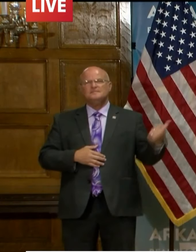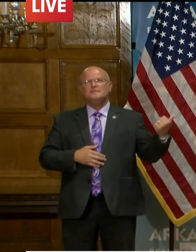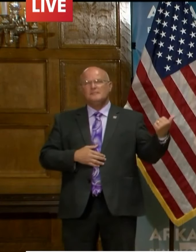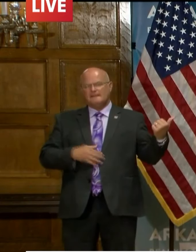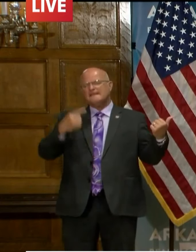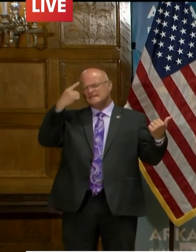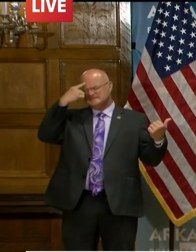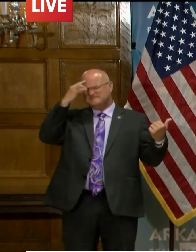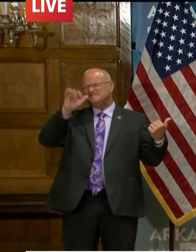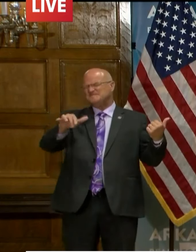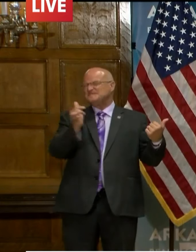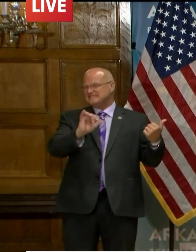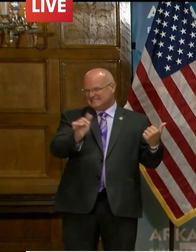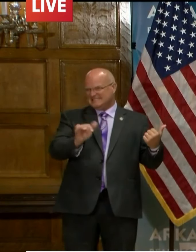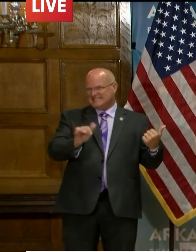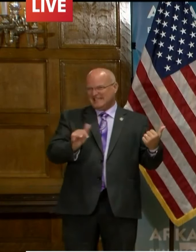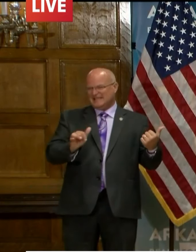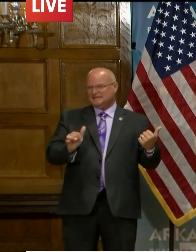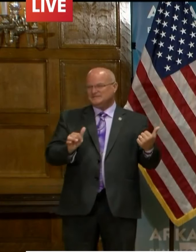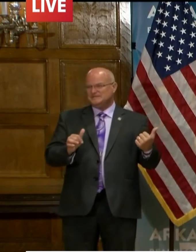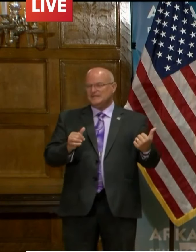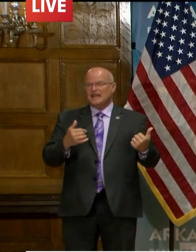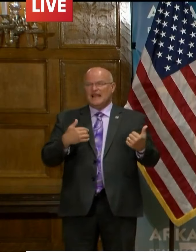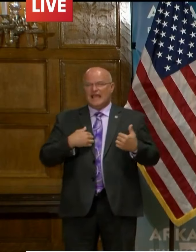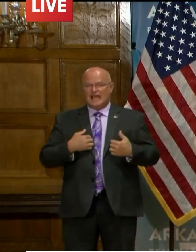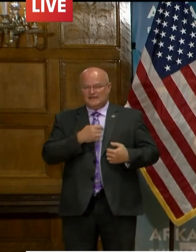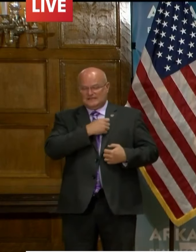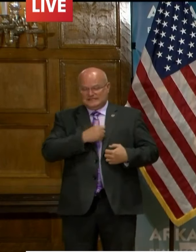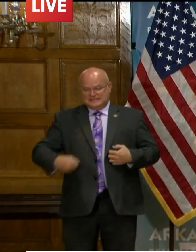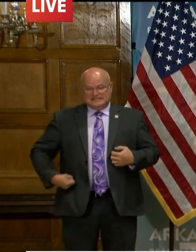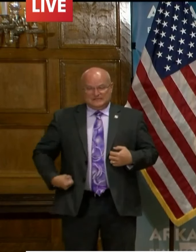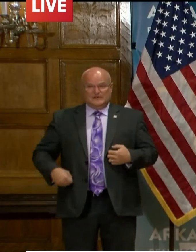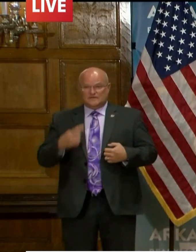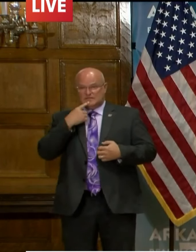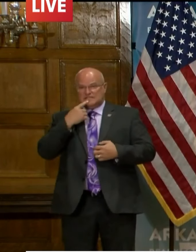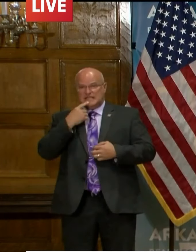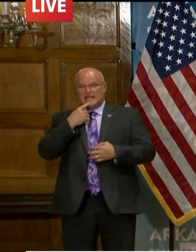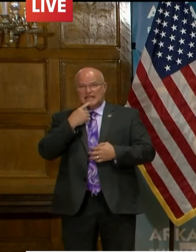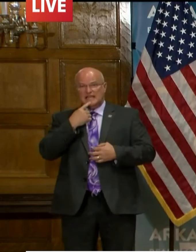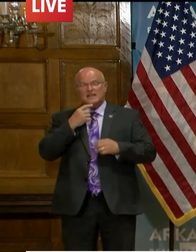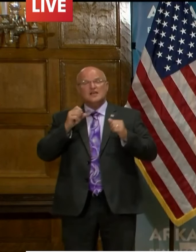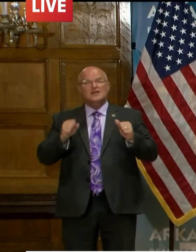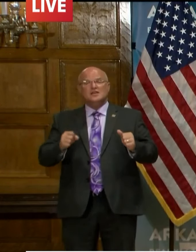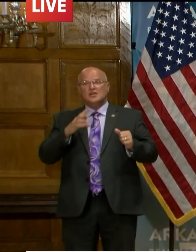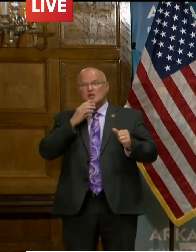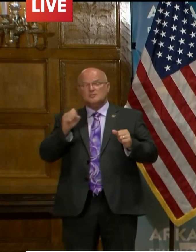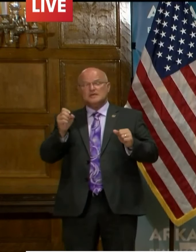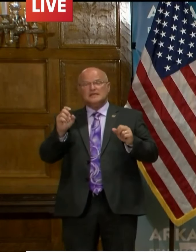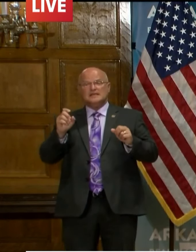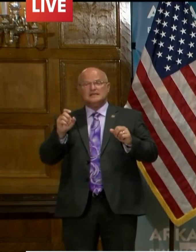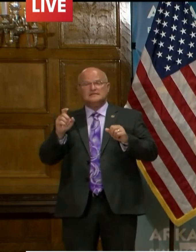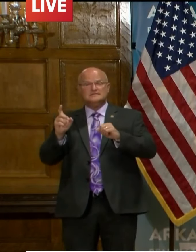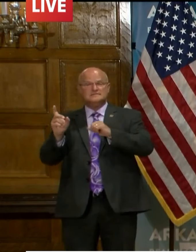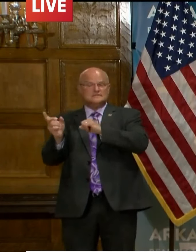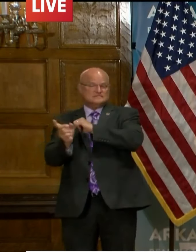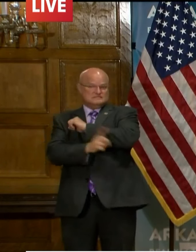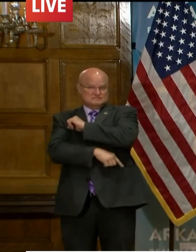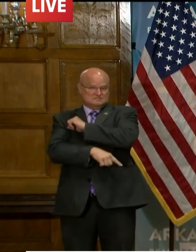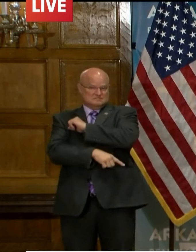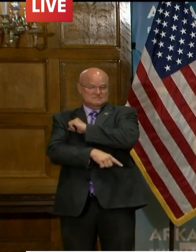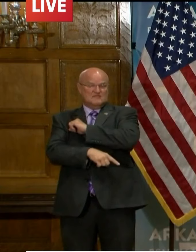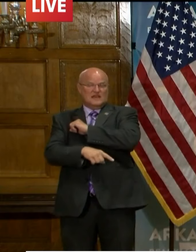that analogy, and there is some merit that if you say, you could be subject to